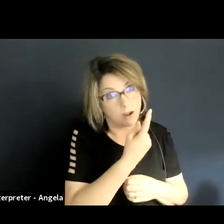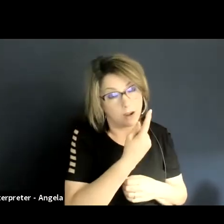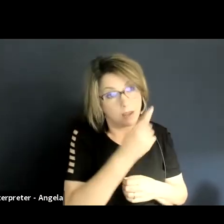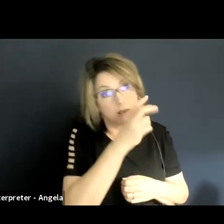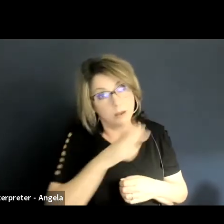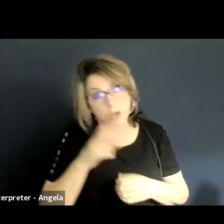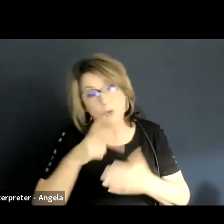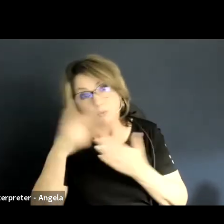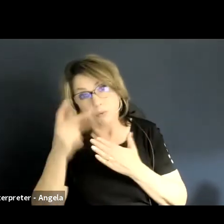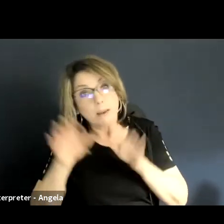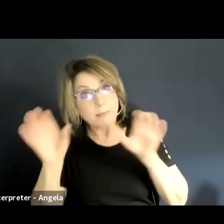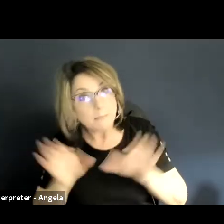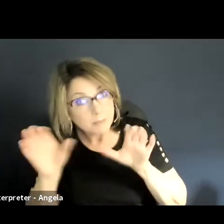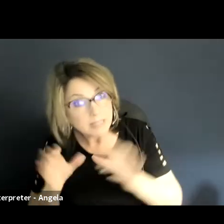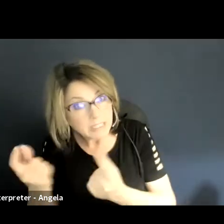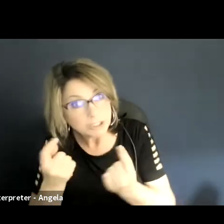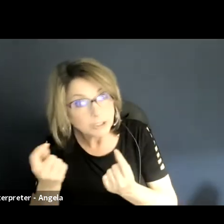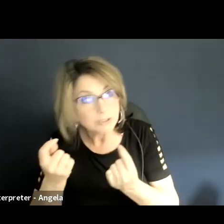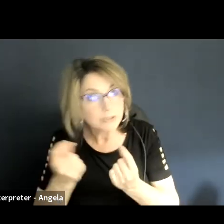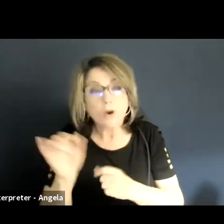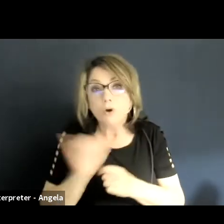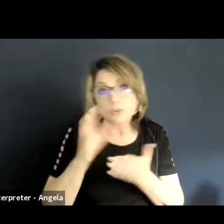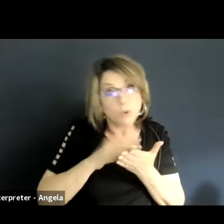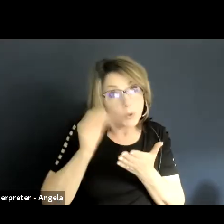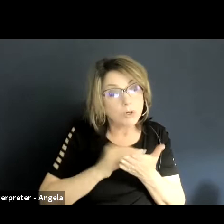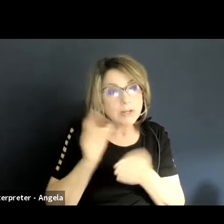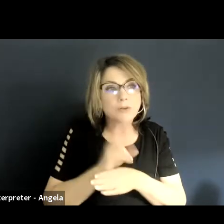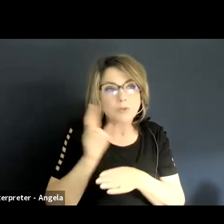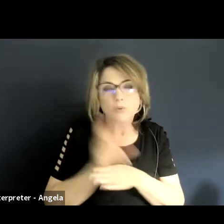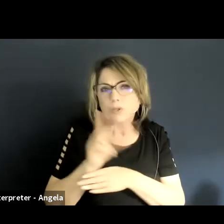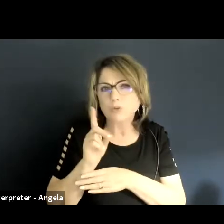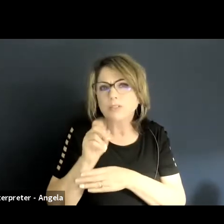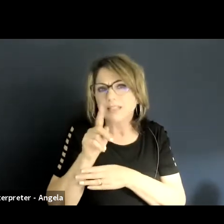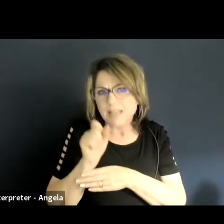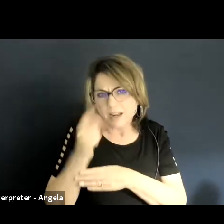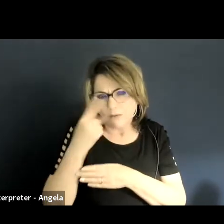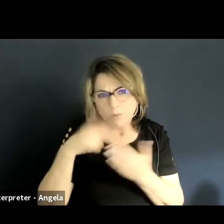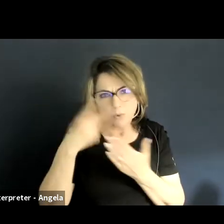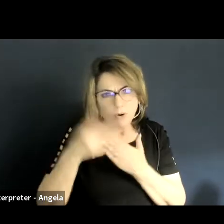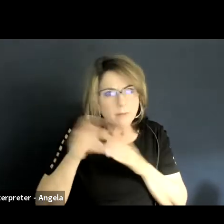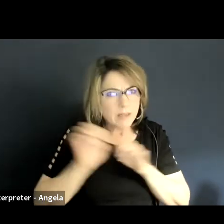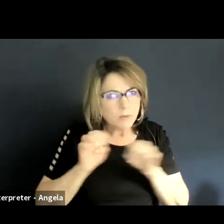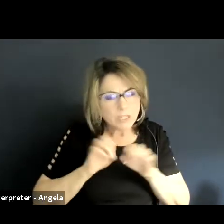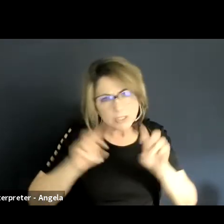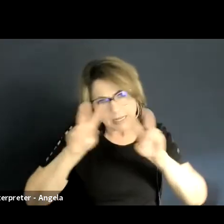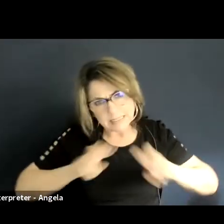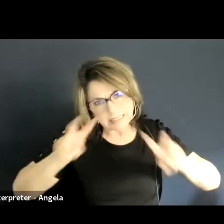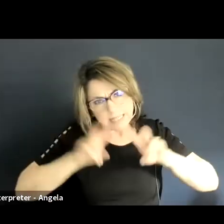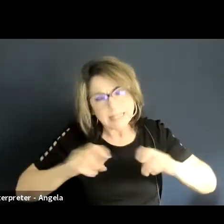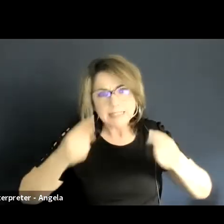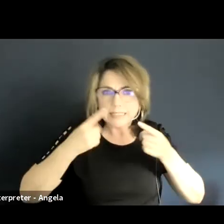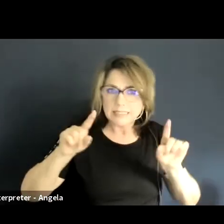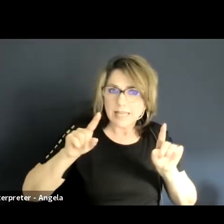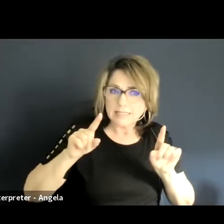program implementation. You'll also learn how to utilize data for program evaluations and to assess the success of